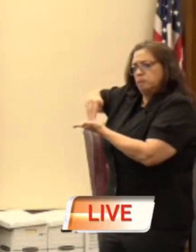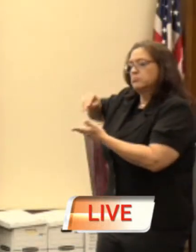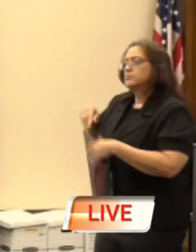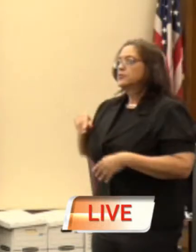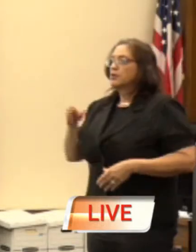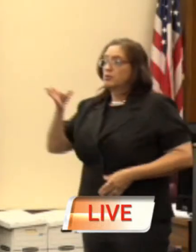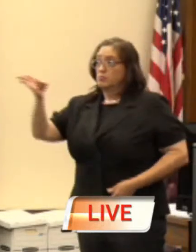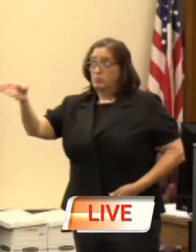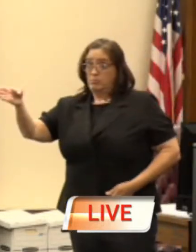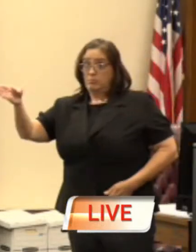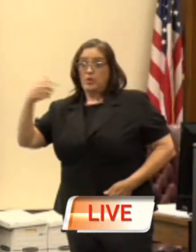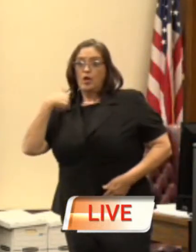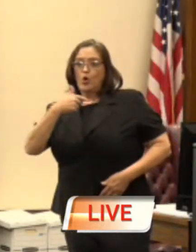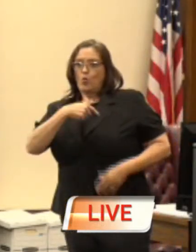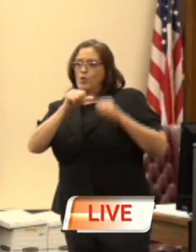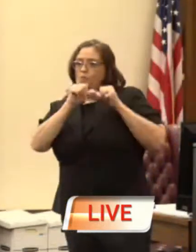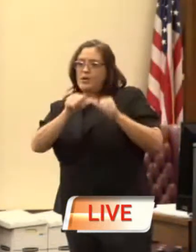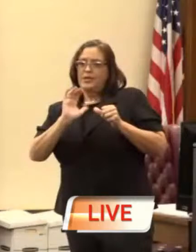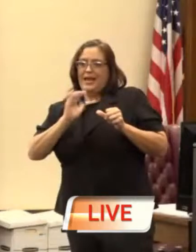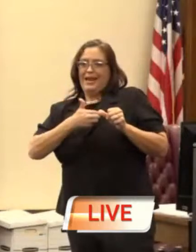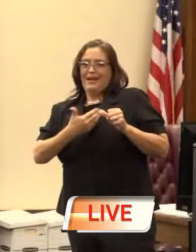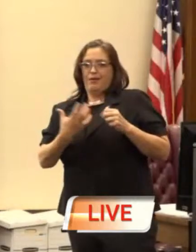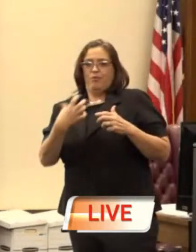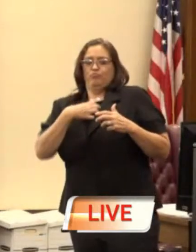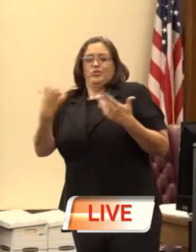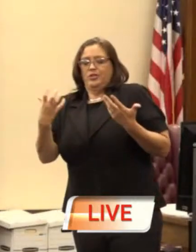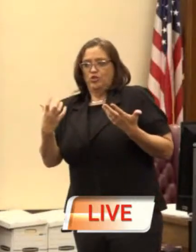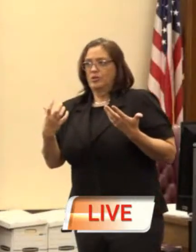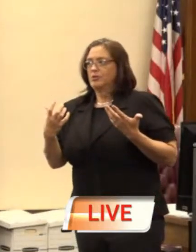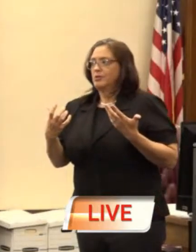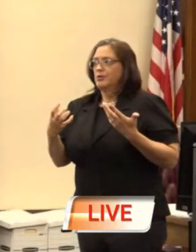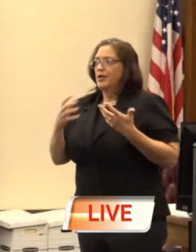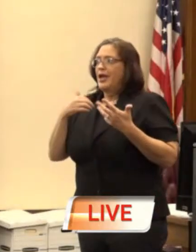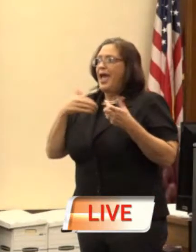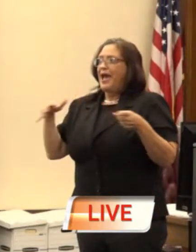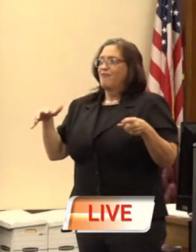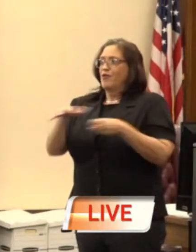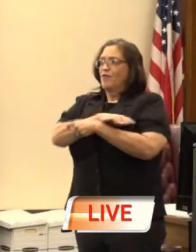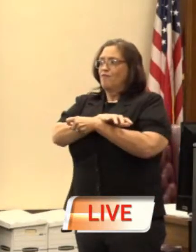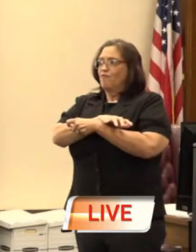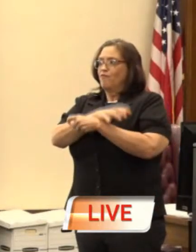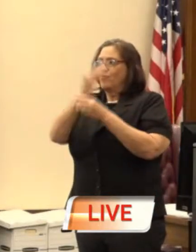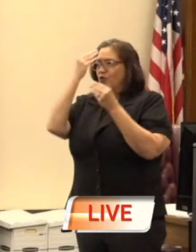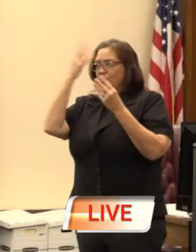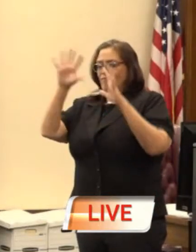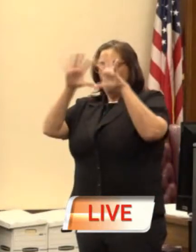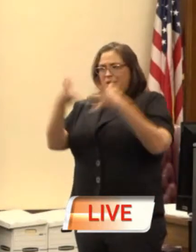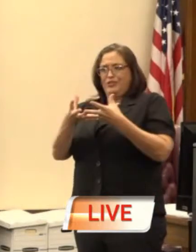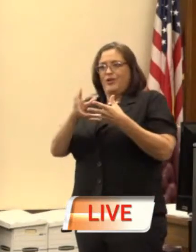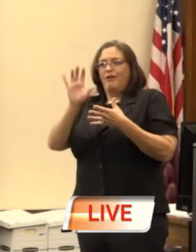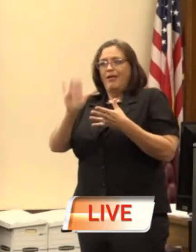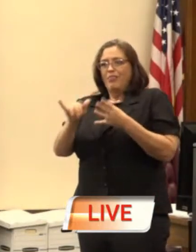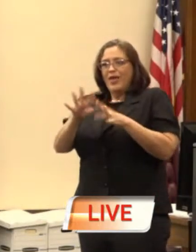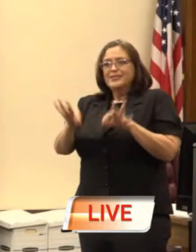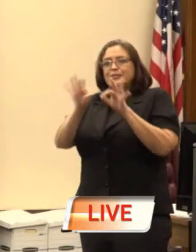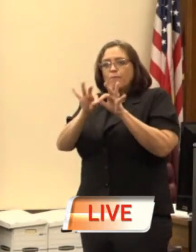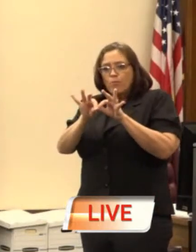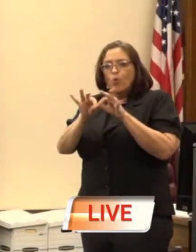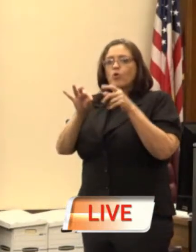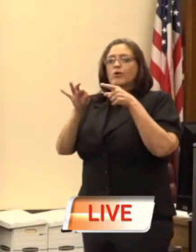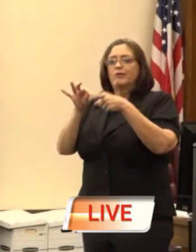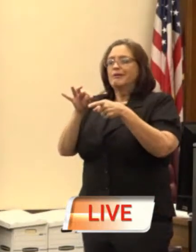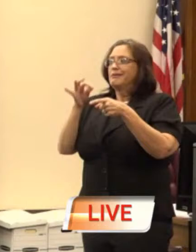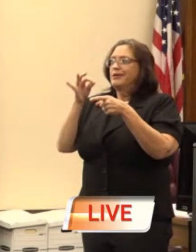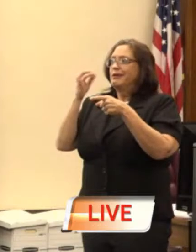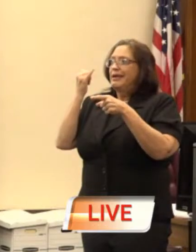objection for the reasons that the court kind of explained. The completeness matters in the proceedings resulting in conviction. What's happened, that which has